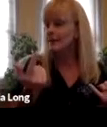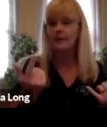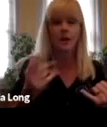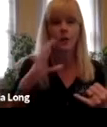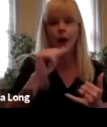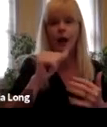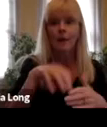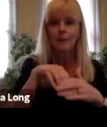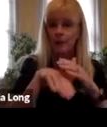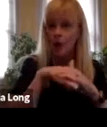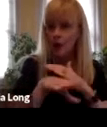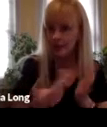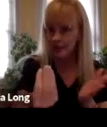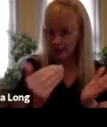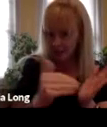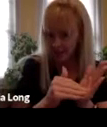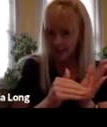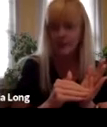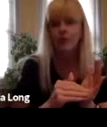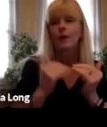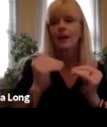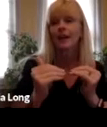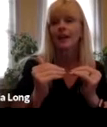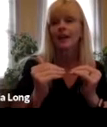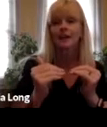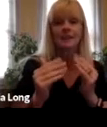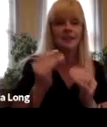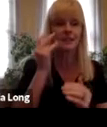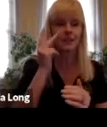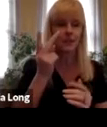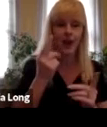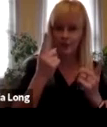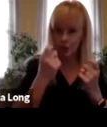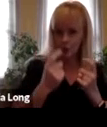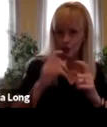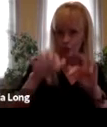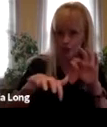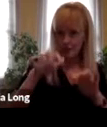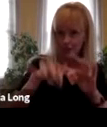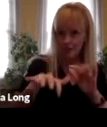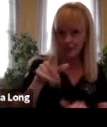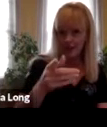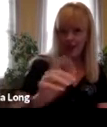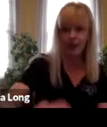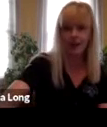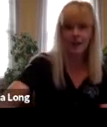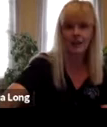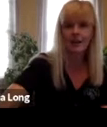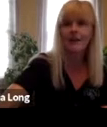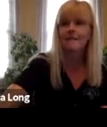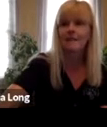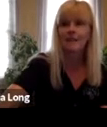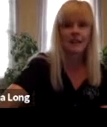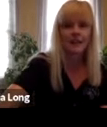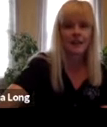So I guess while I'm logging in again, go ahead and see if you have any questions. You can type it in there.